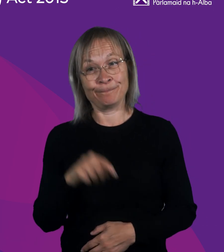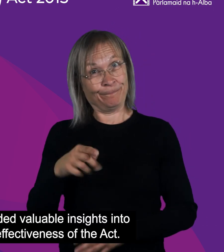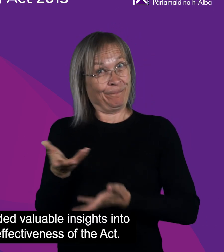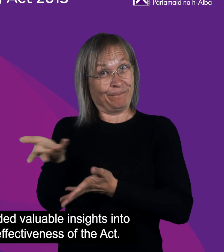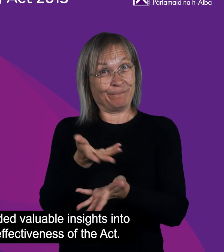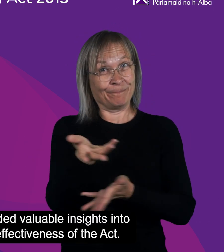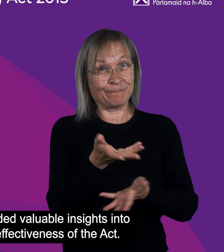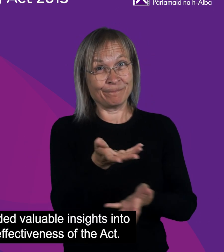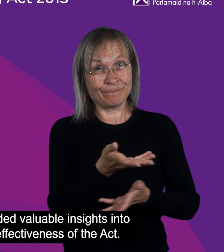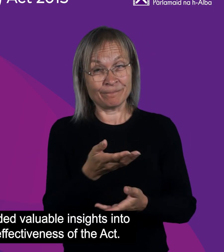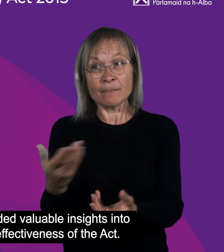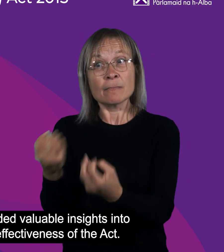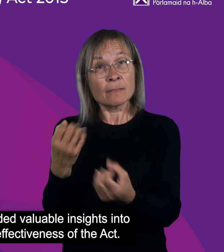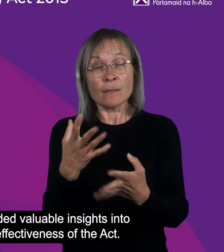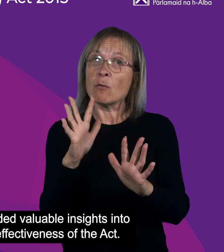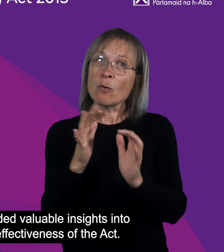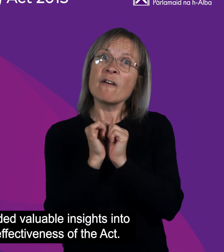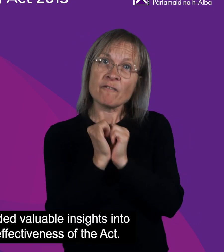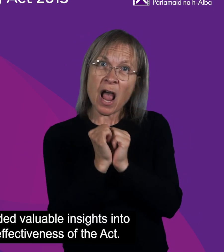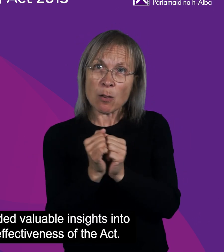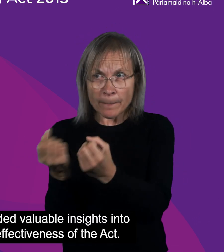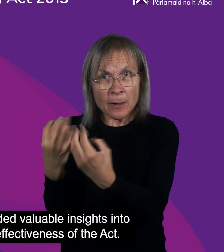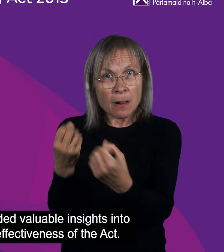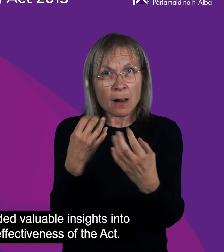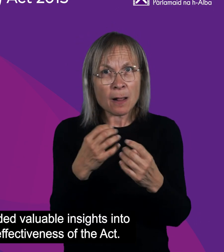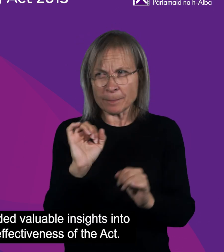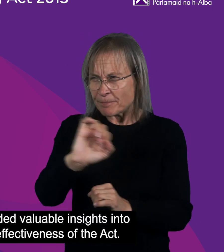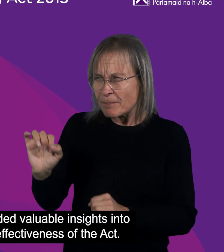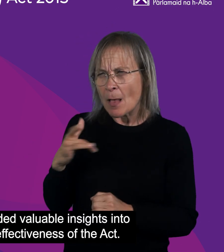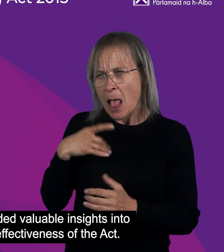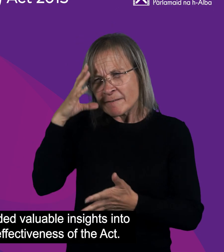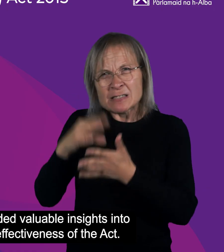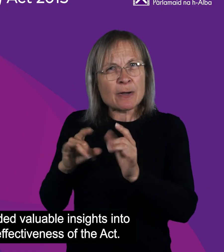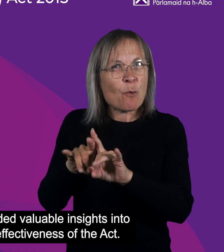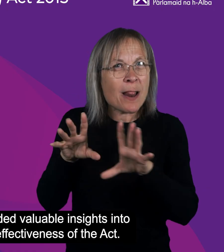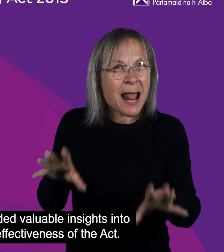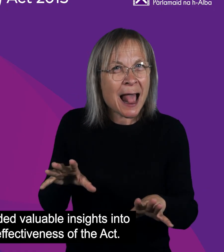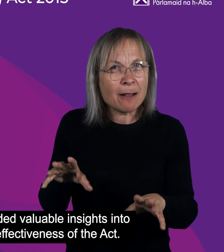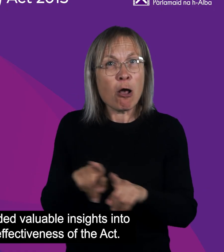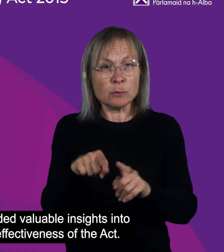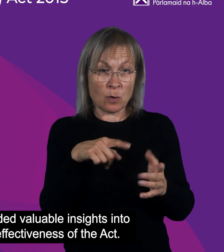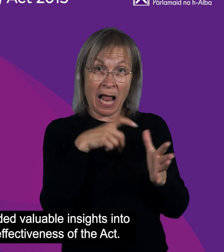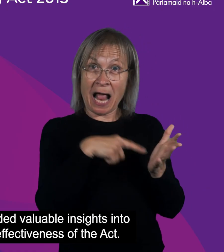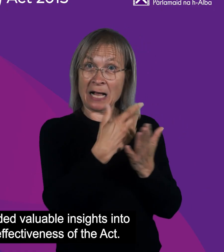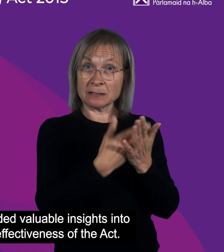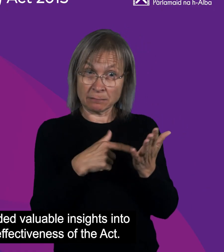This engagement work provided valuable insights into lived experiences and the effectiveness of the Act.